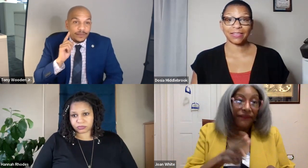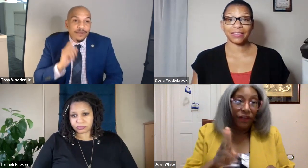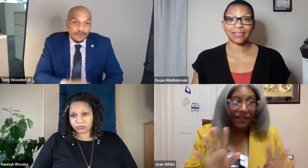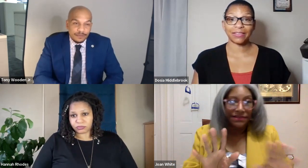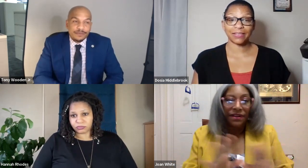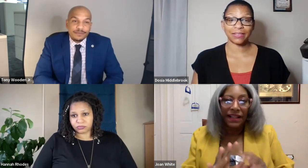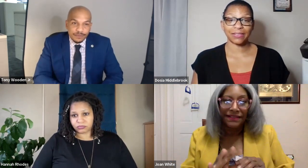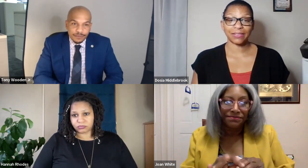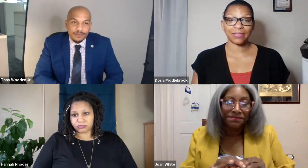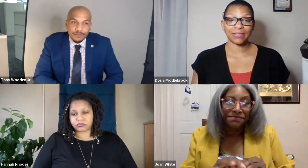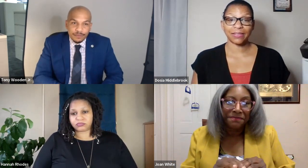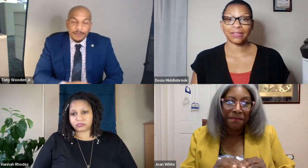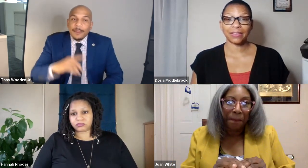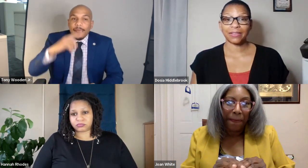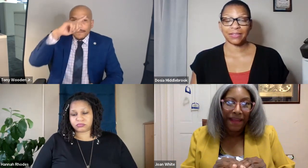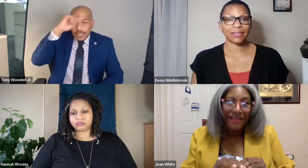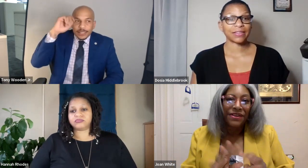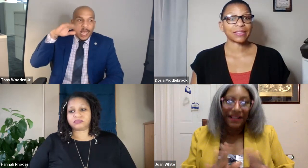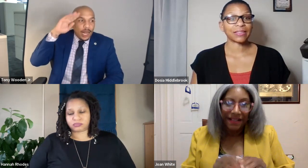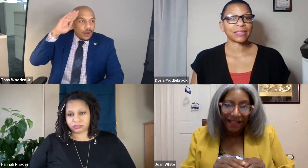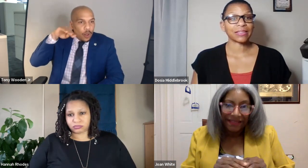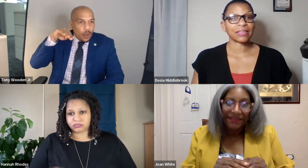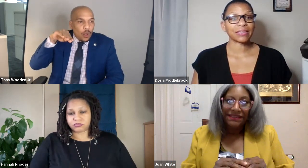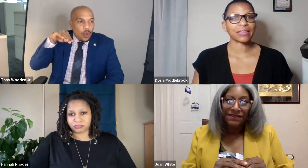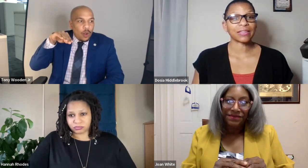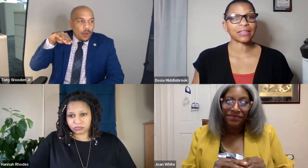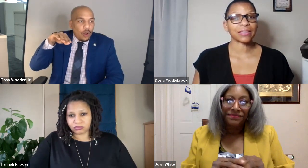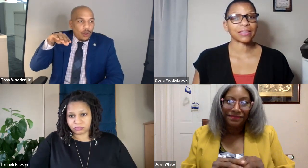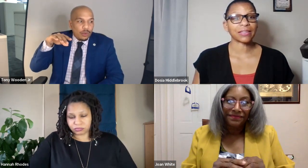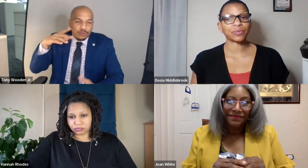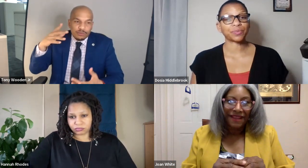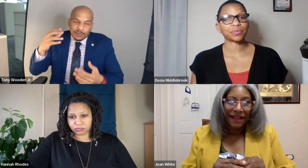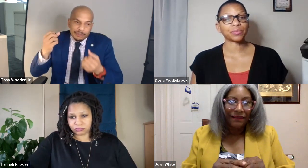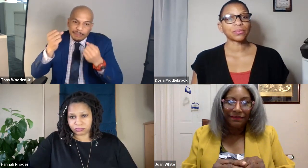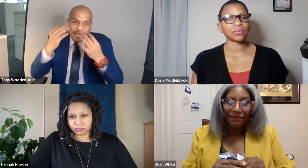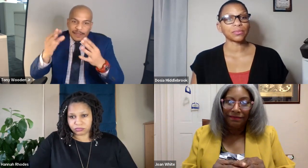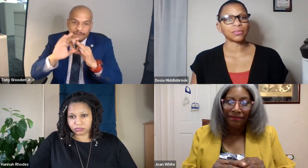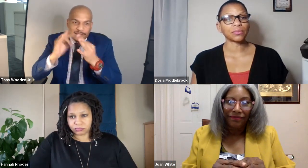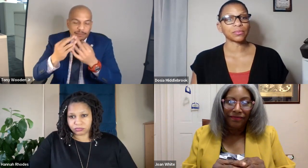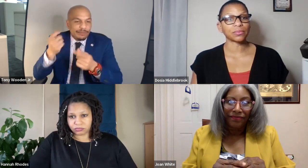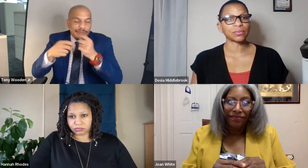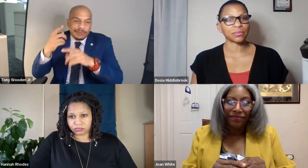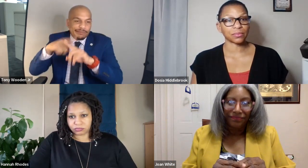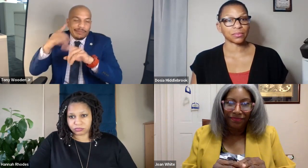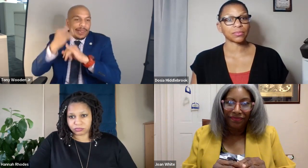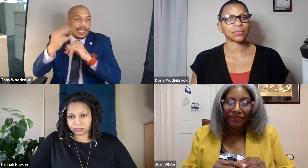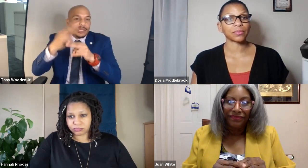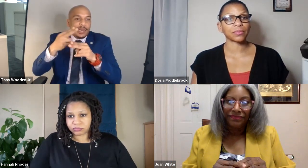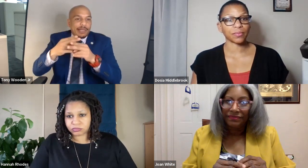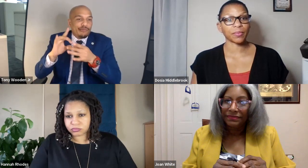All 8 were deaf and hard of hearing. Because I know there's many family